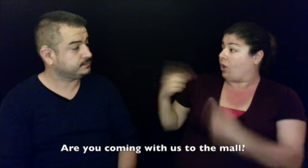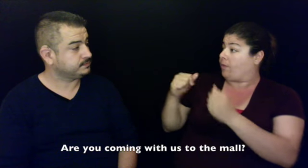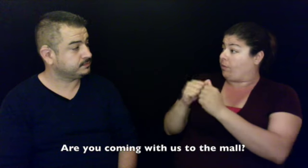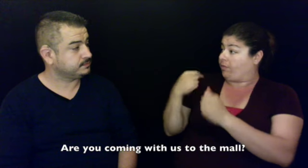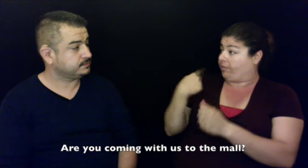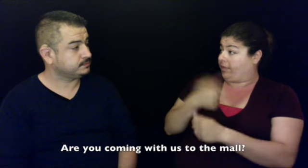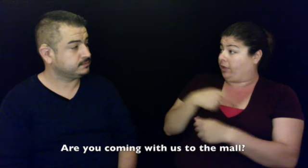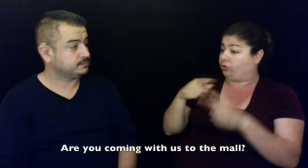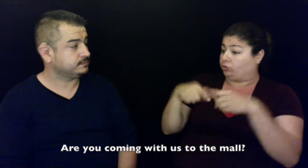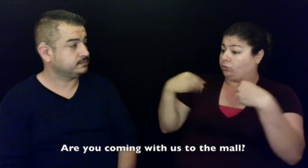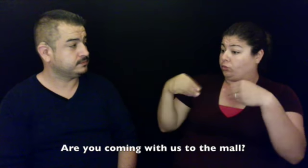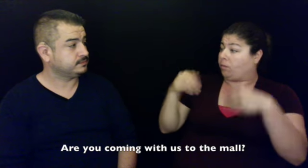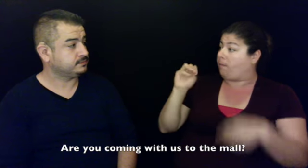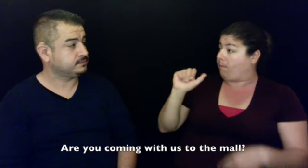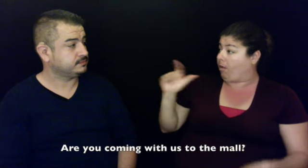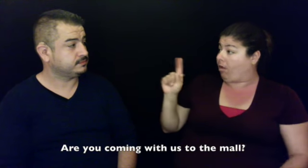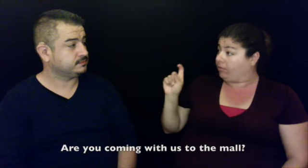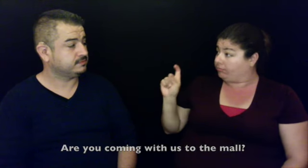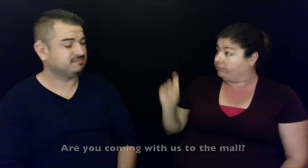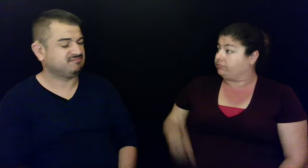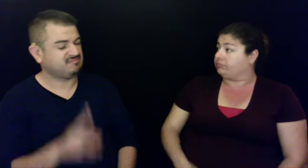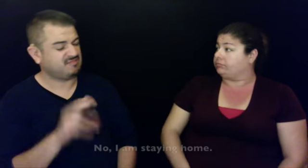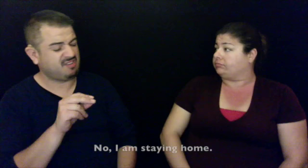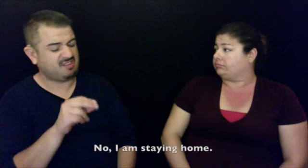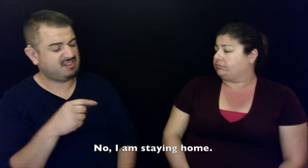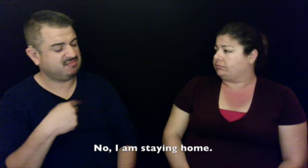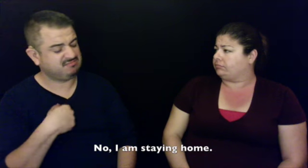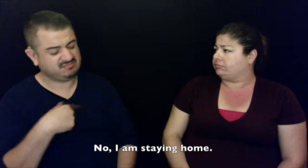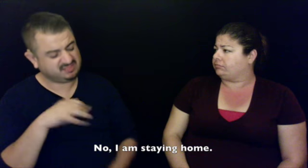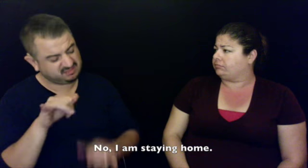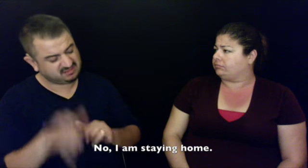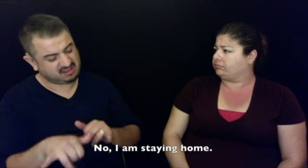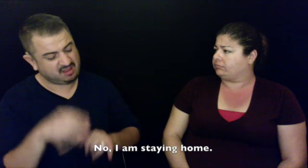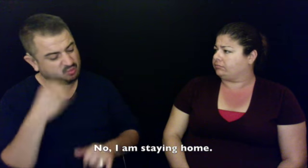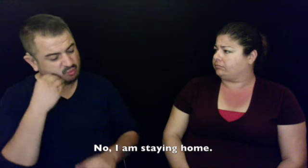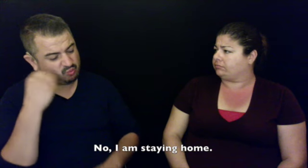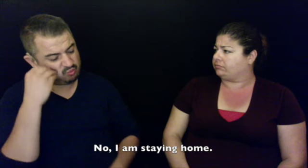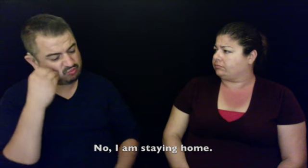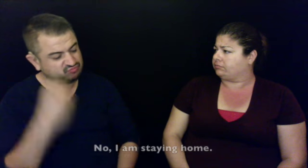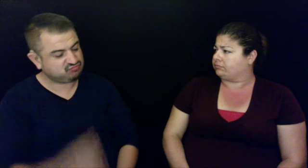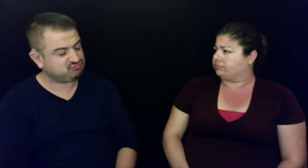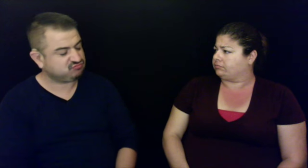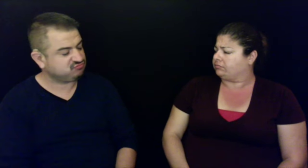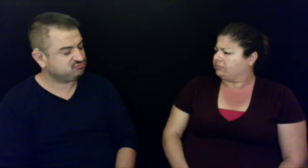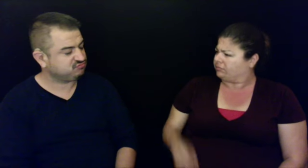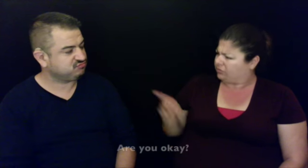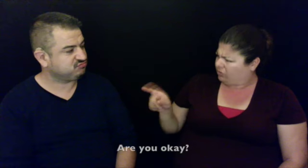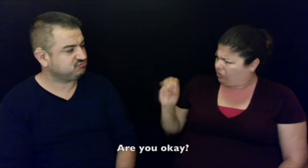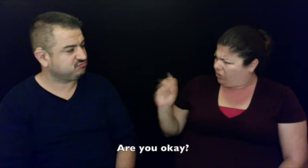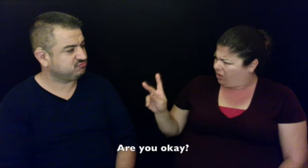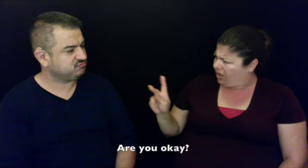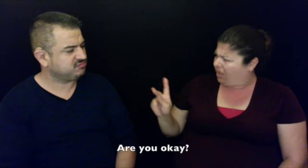Are you coming with us to the mall? No, I'm staying home. Are you